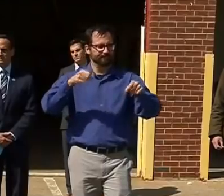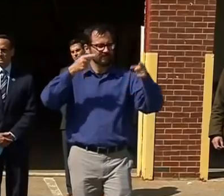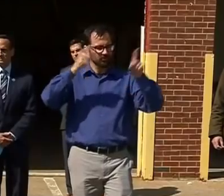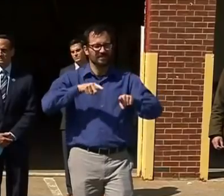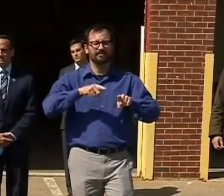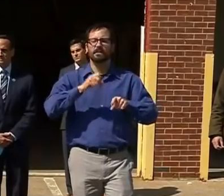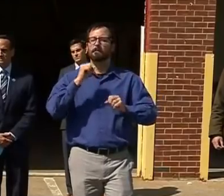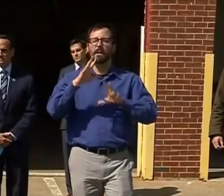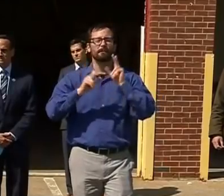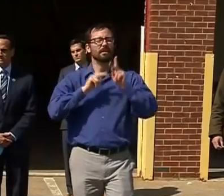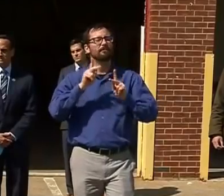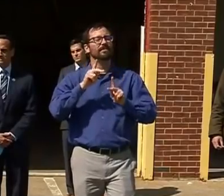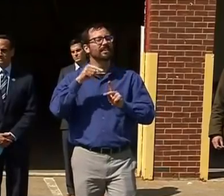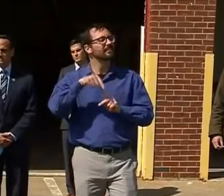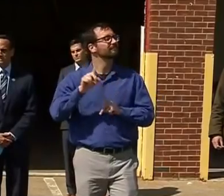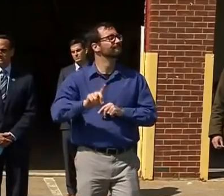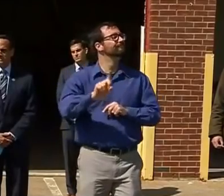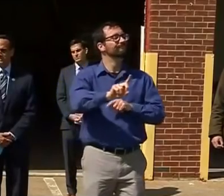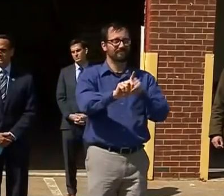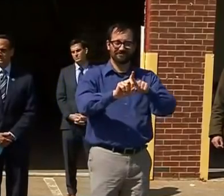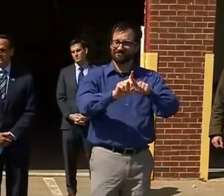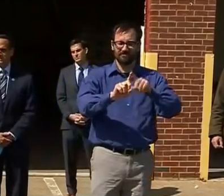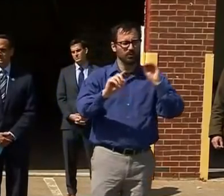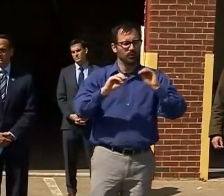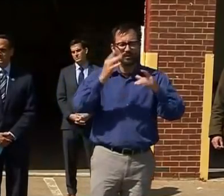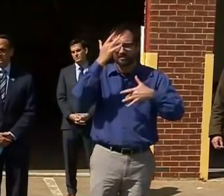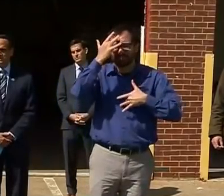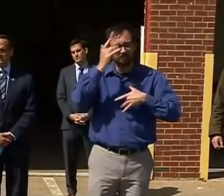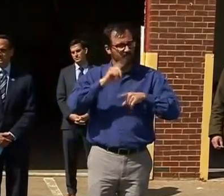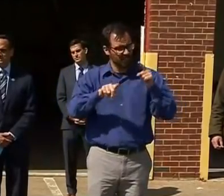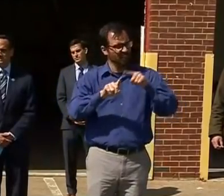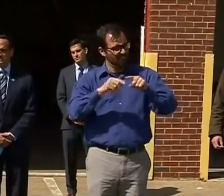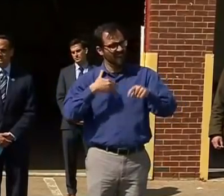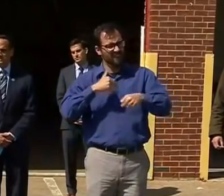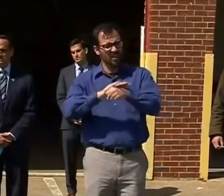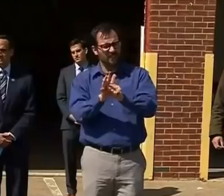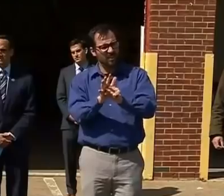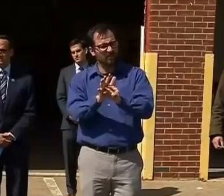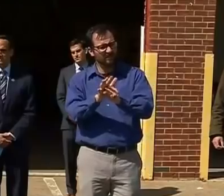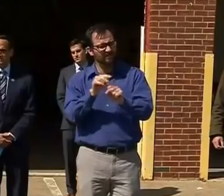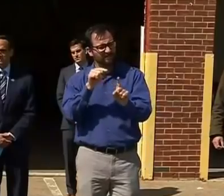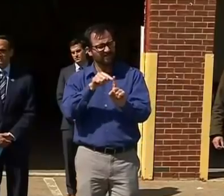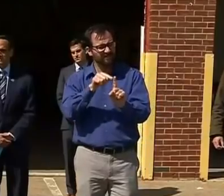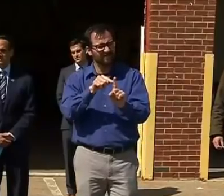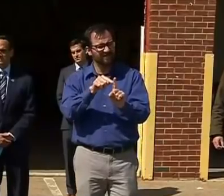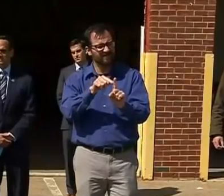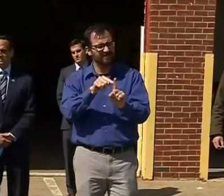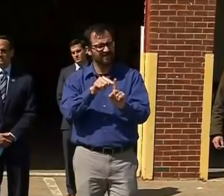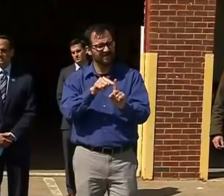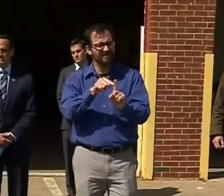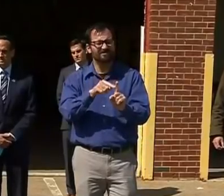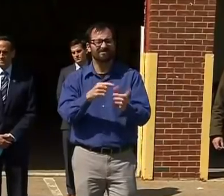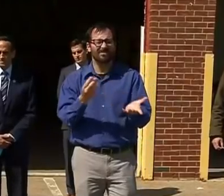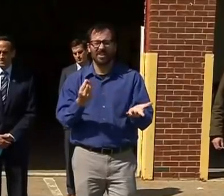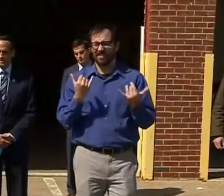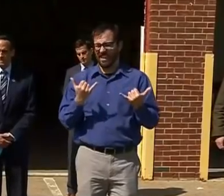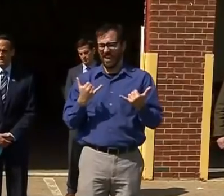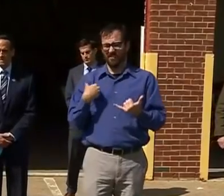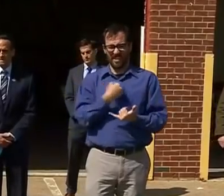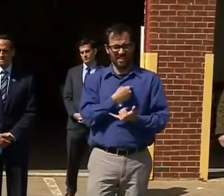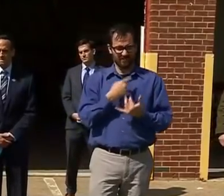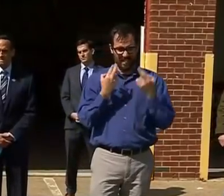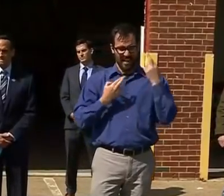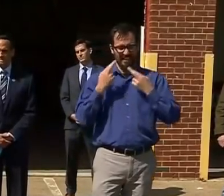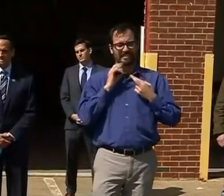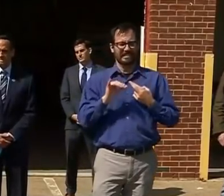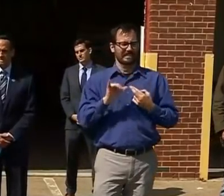impossible number to figure out until you get testing in some part of the world to a level way beyond where it is now. But the estimates